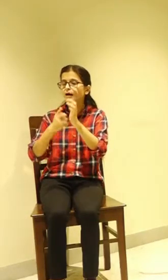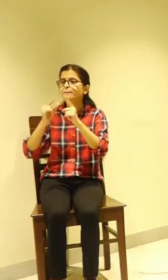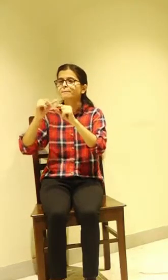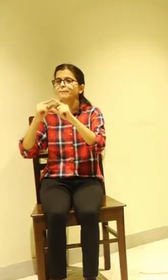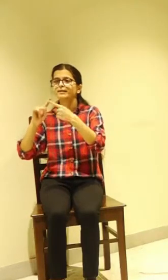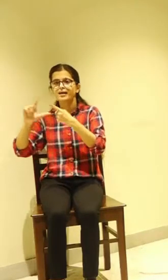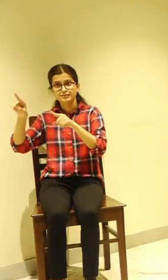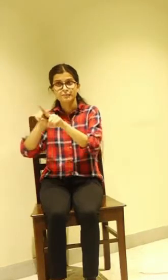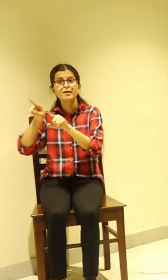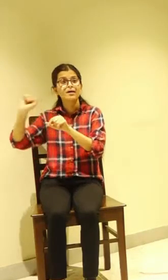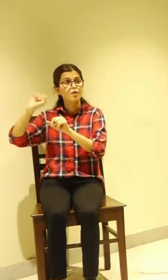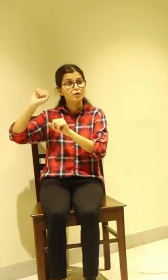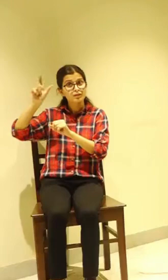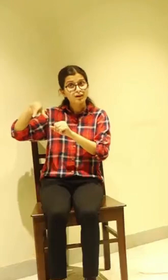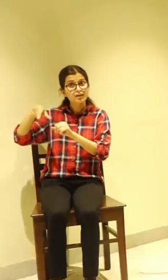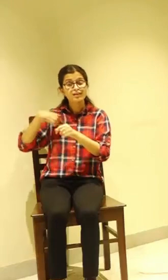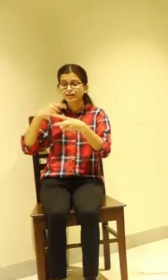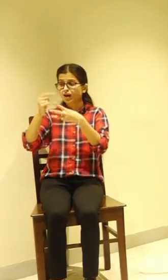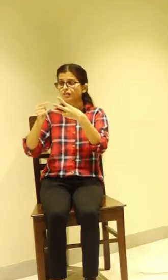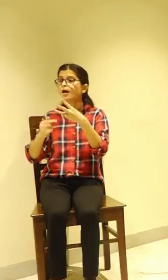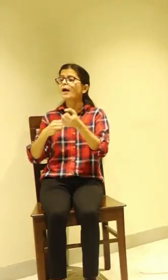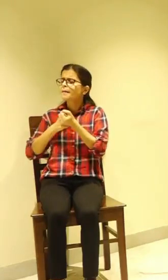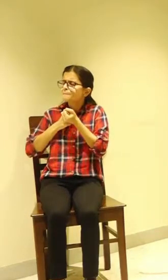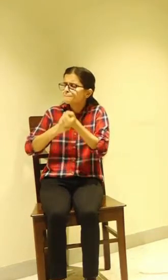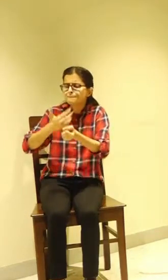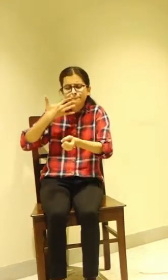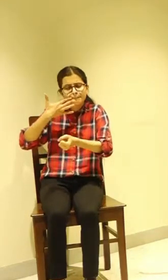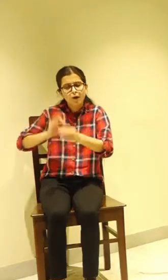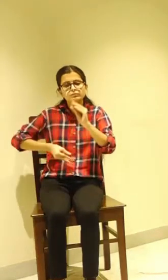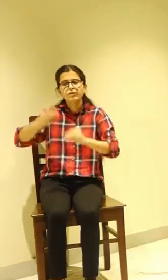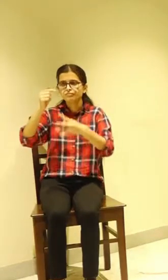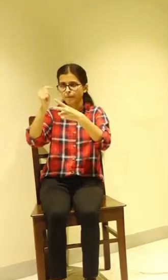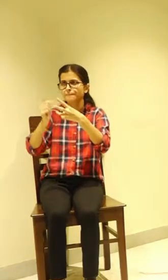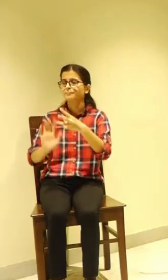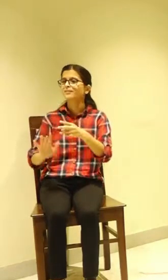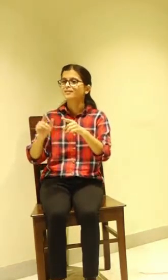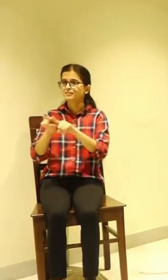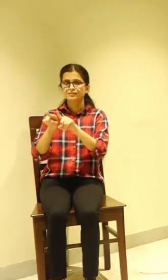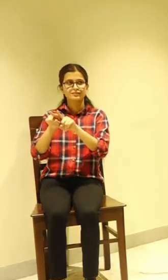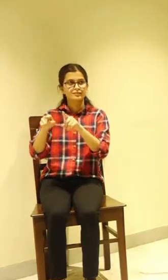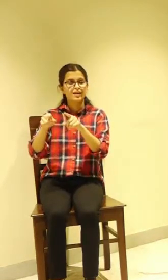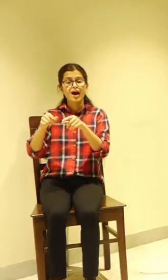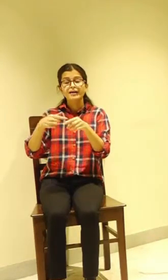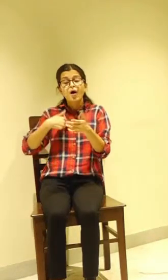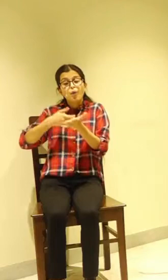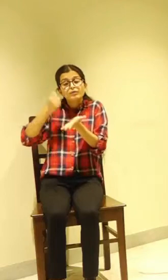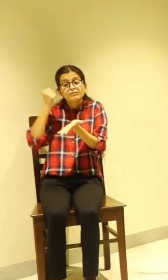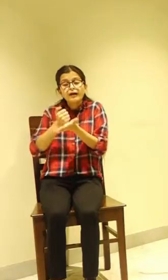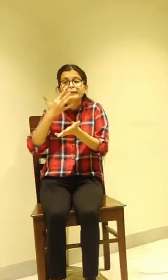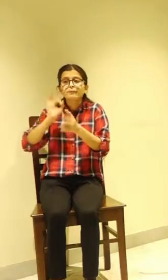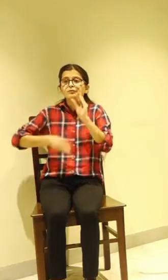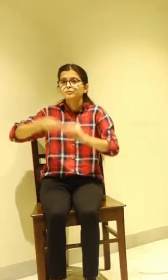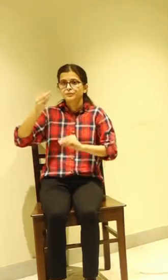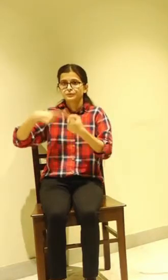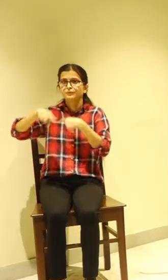American Constitution, there are three important supporting features which make justable fundamental rights important. First is that we are